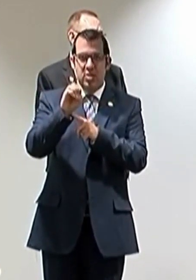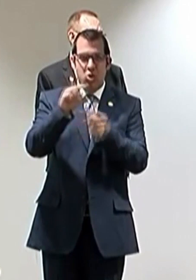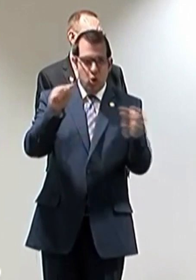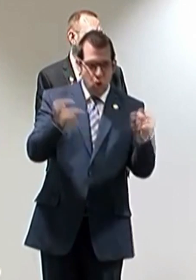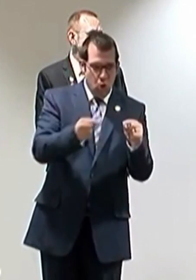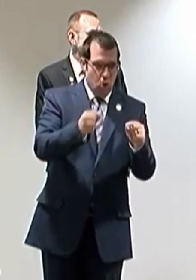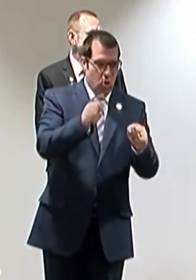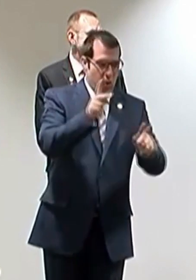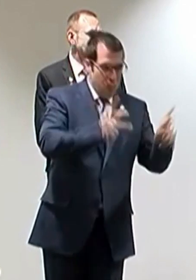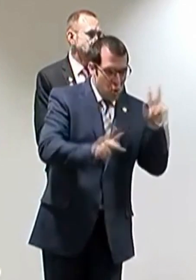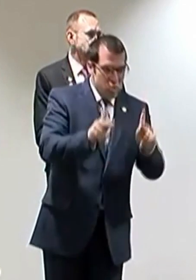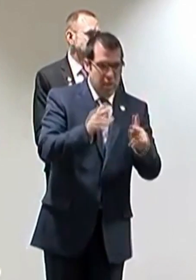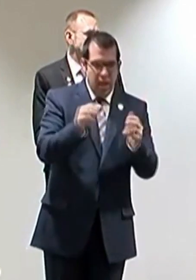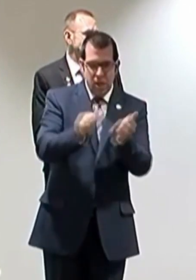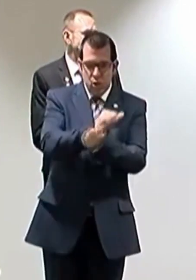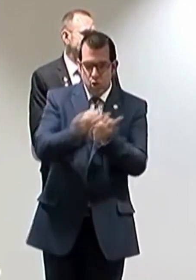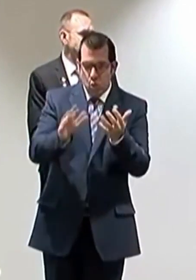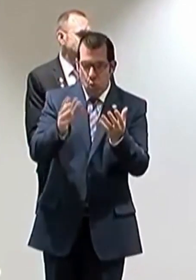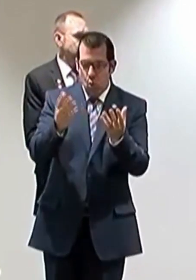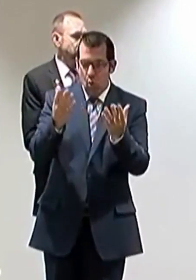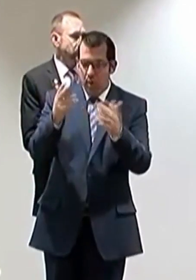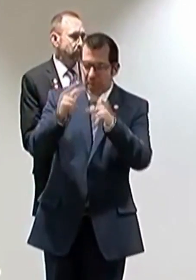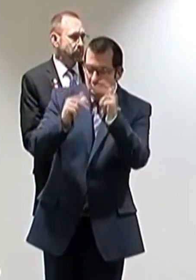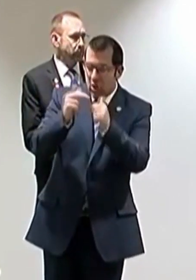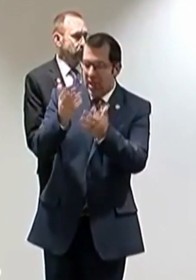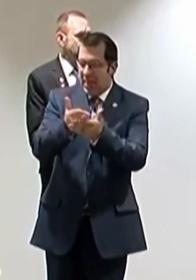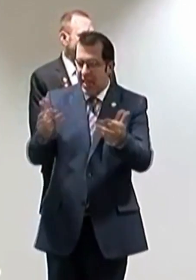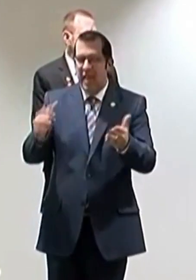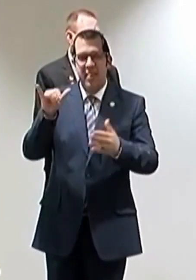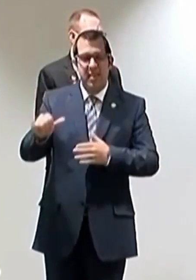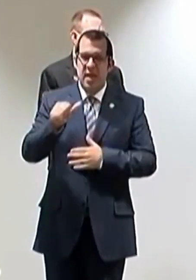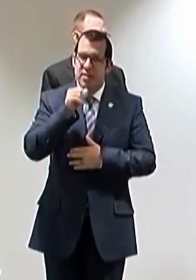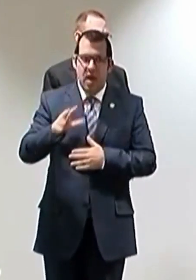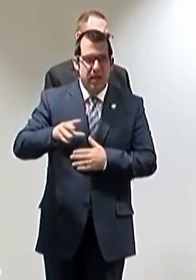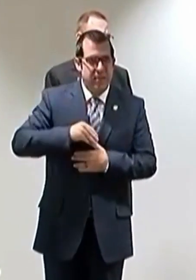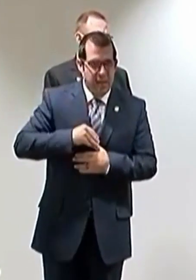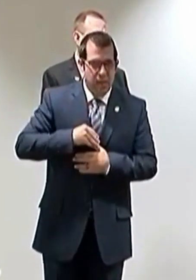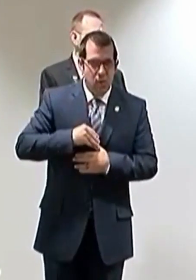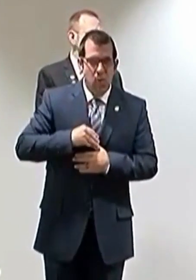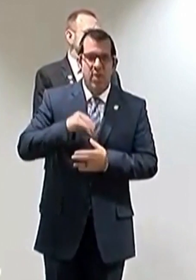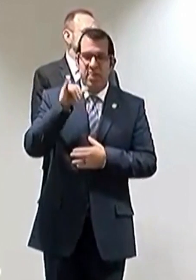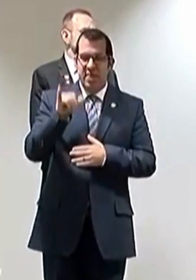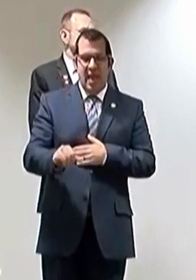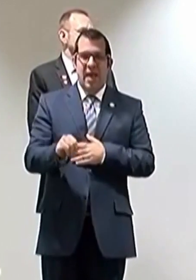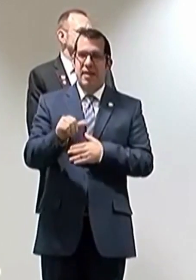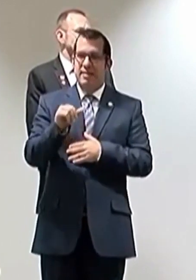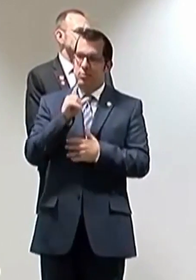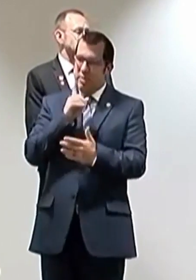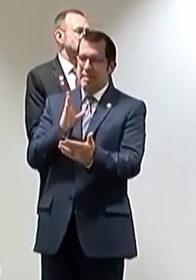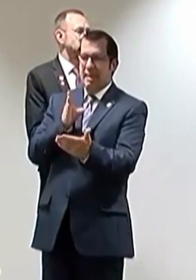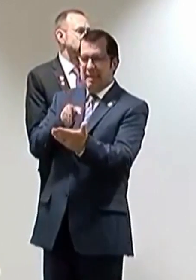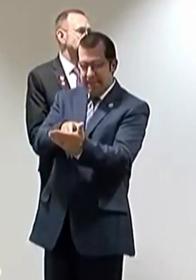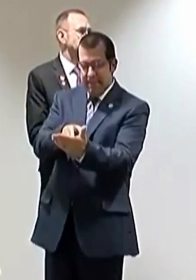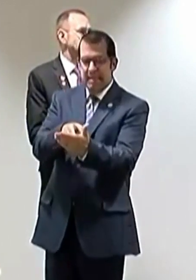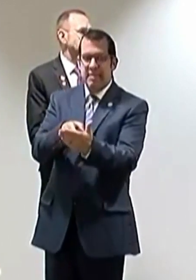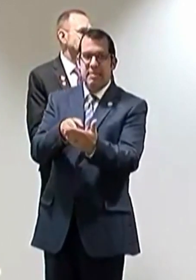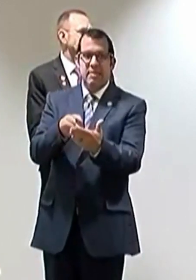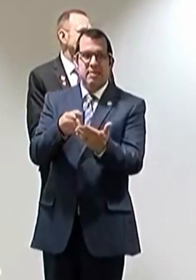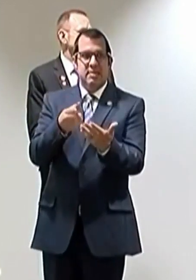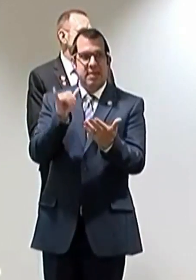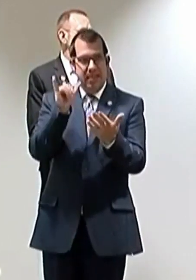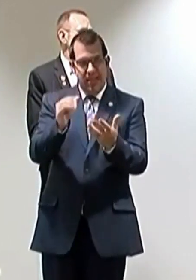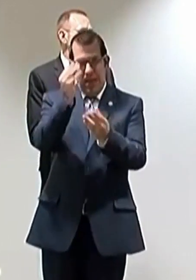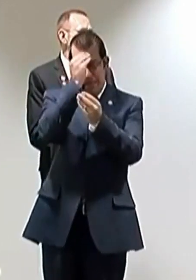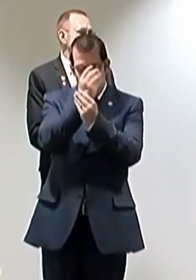and destruction of property is not acceptable and is counter to the message that